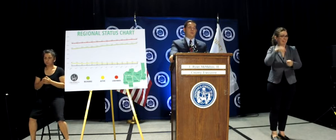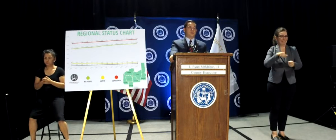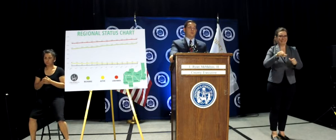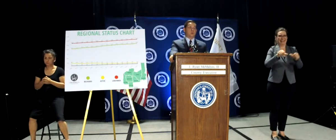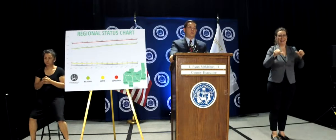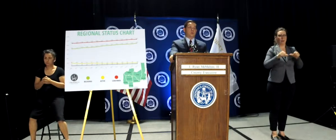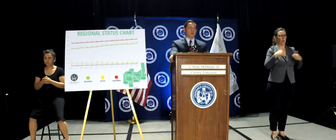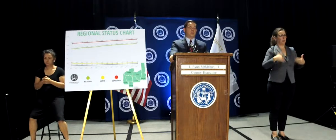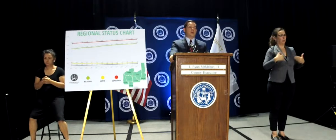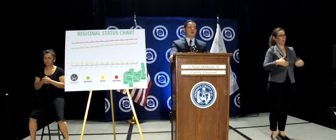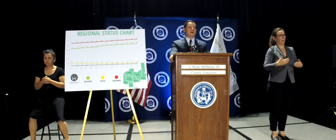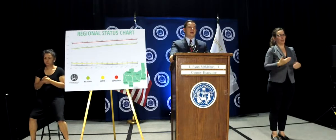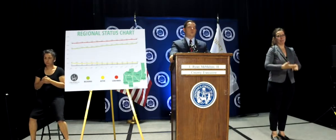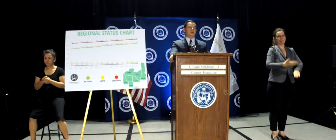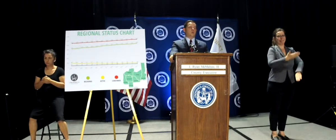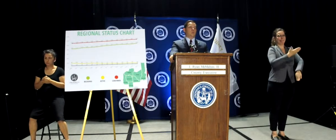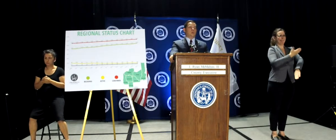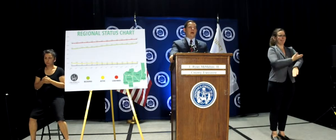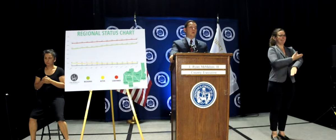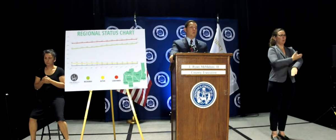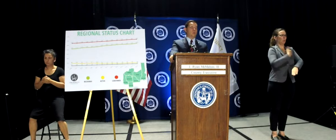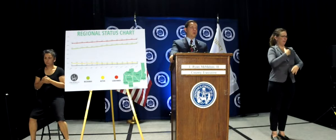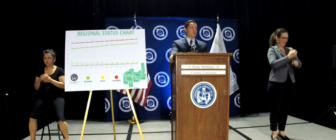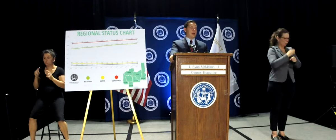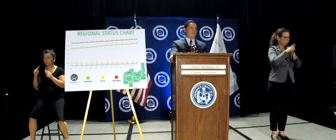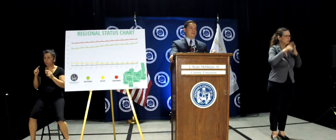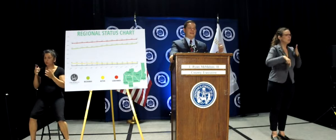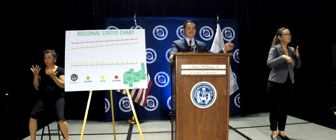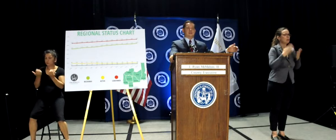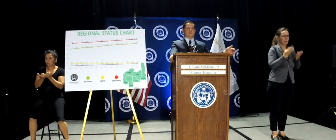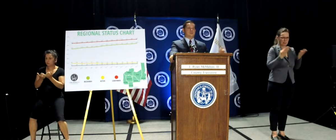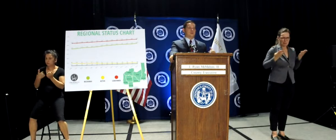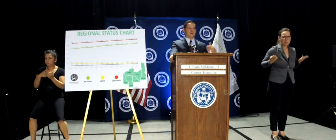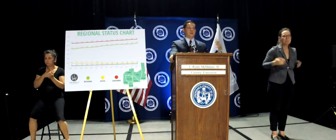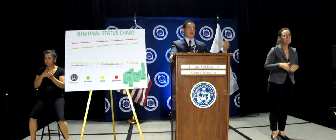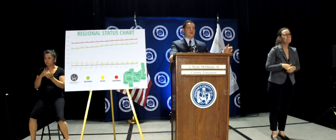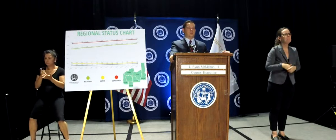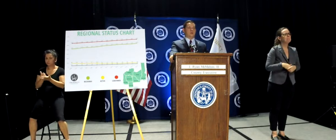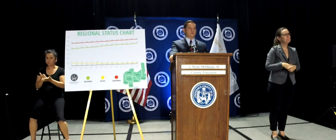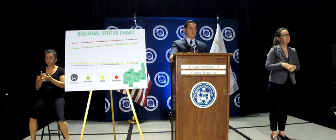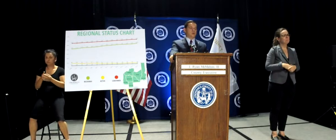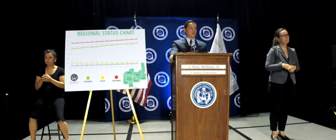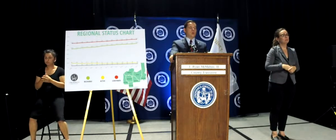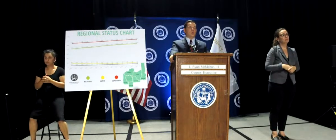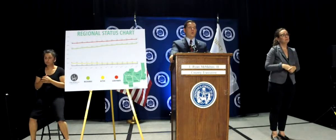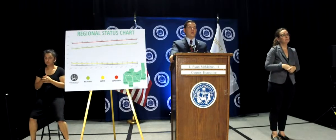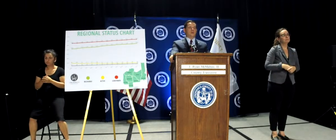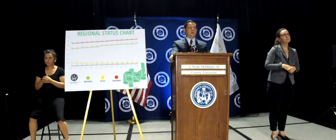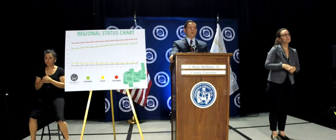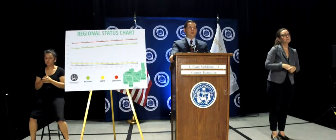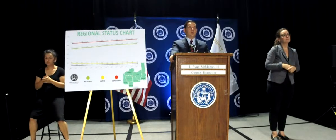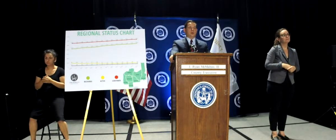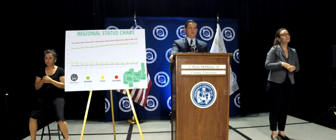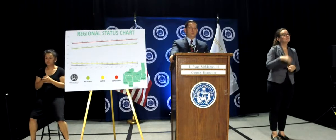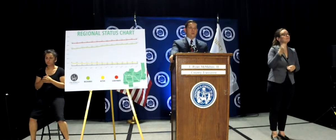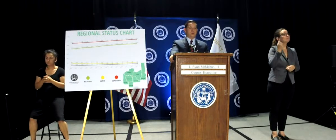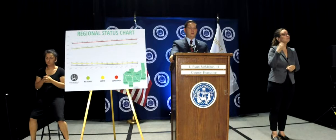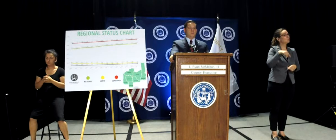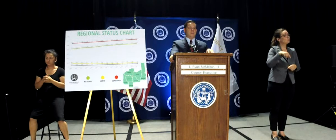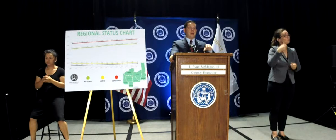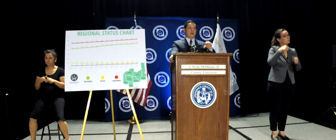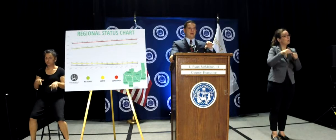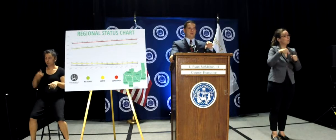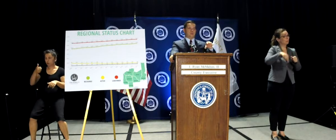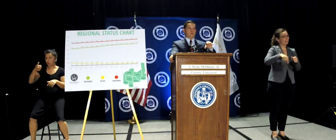some of the things we're doing. Again, we don't have a testing facility the county runs. What we do is